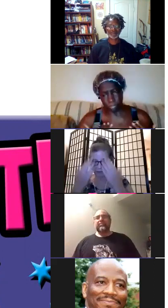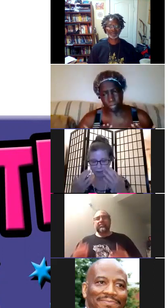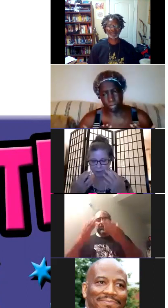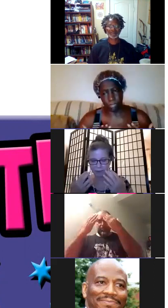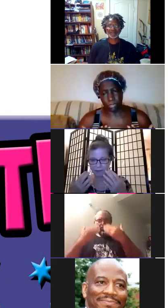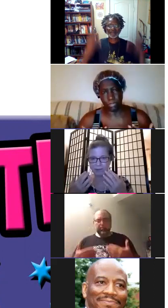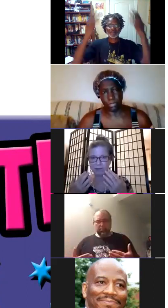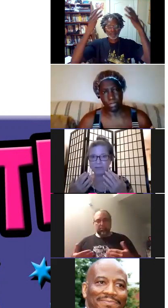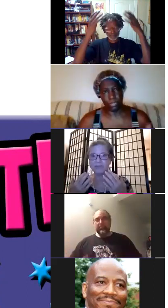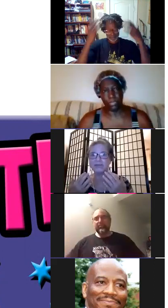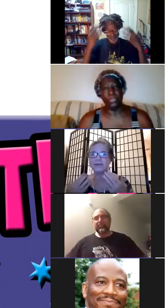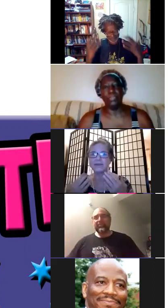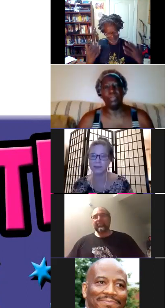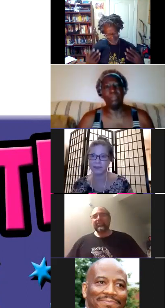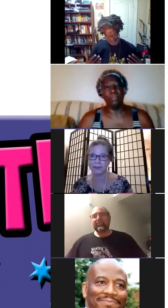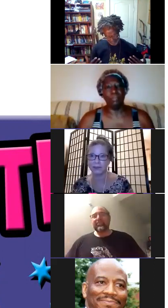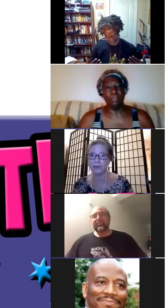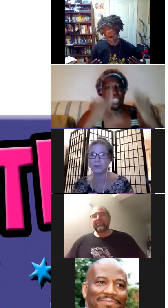Sad. No.